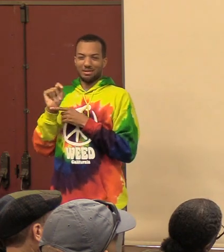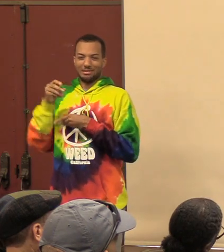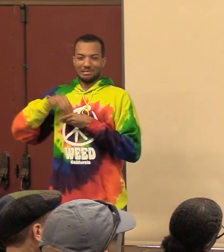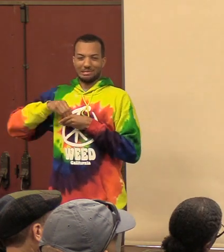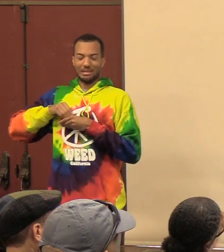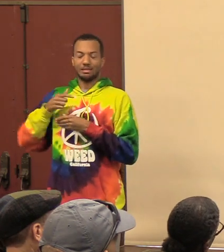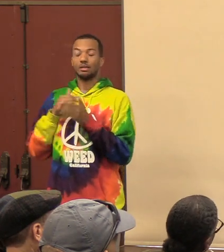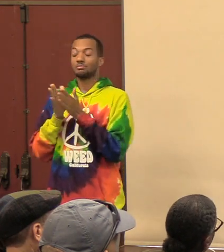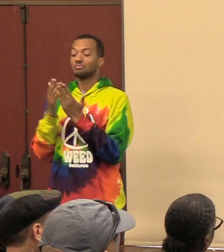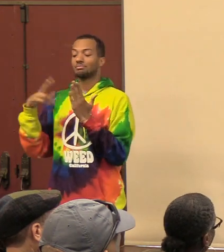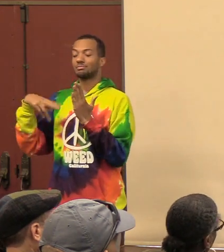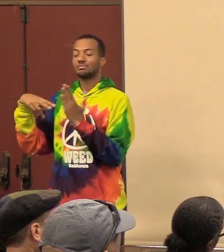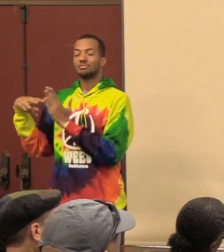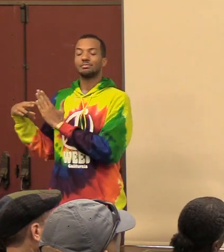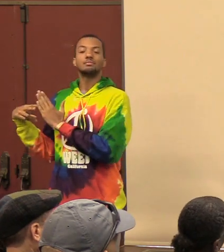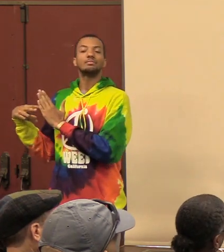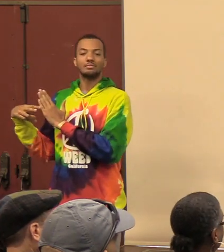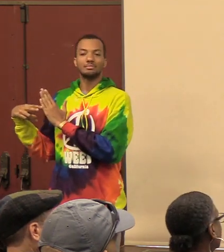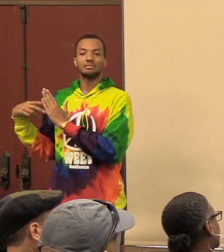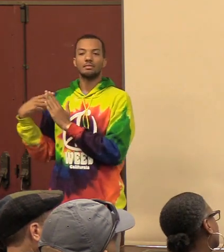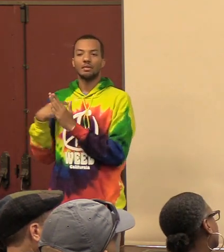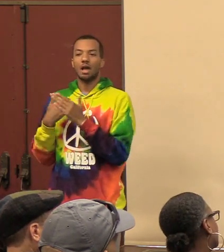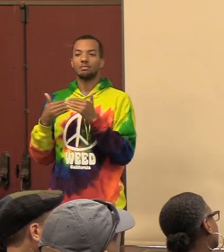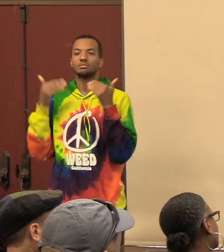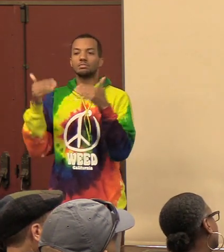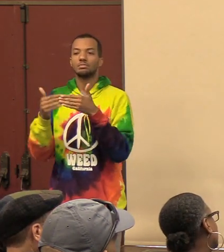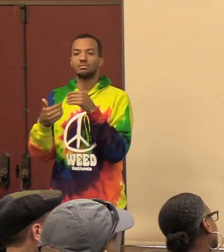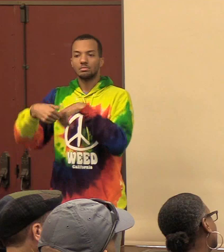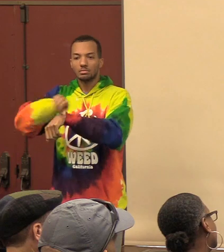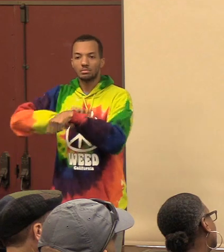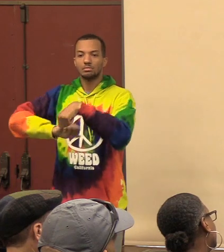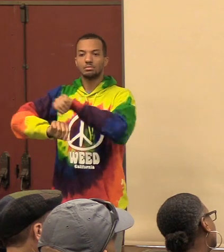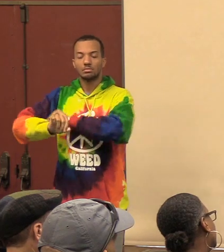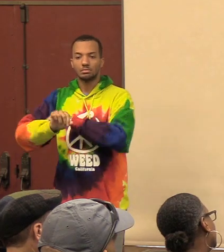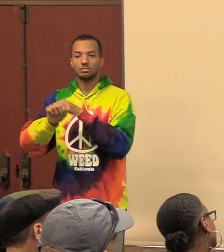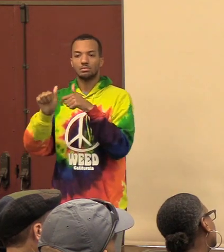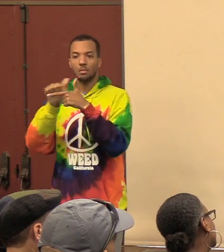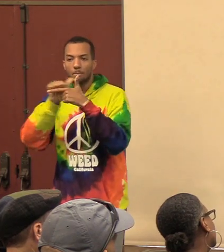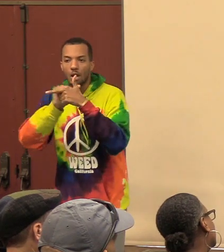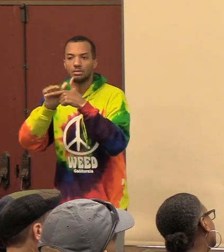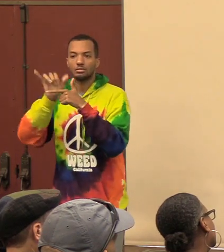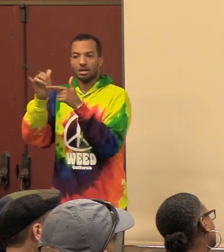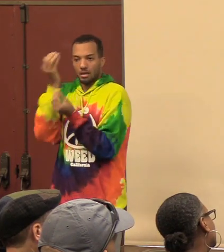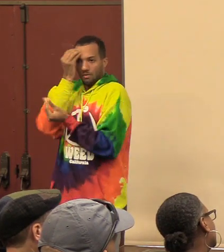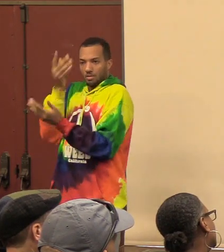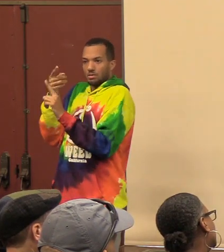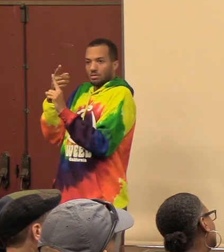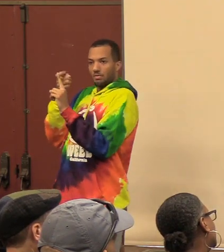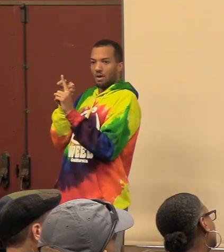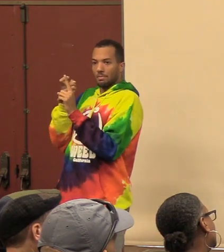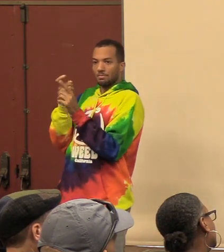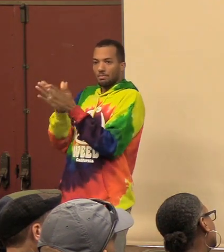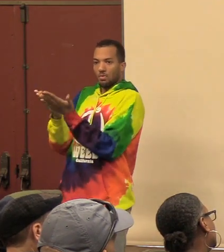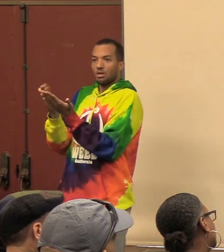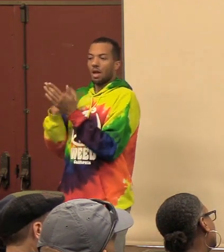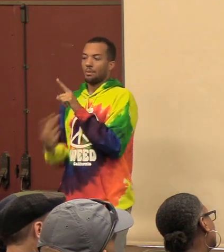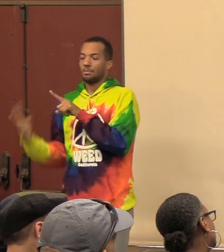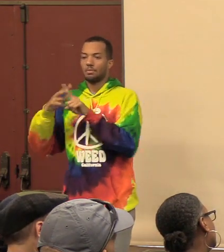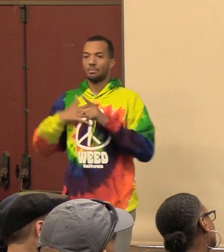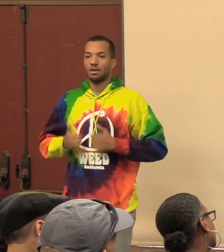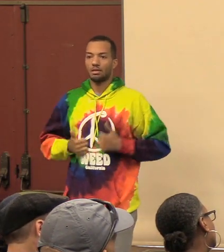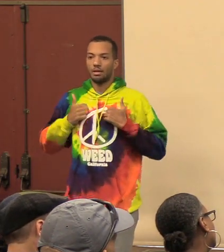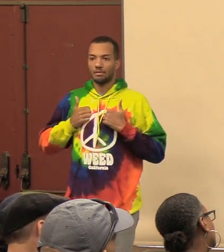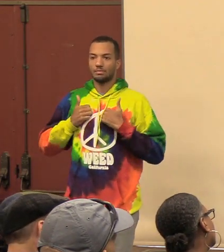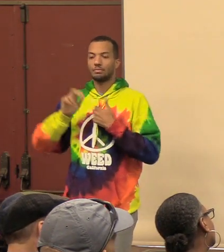read this book and I started practicing the information that was in the book. And then when I read The Mucusless